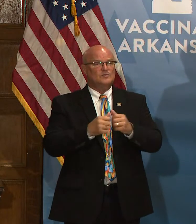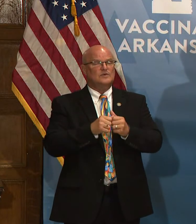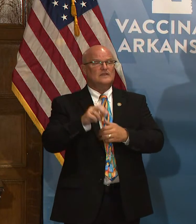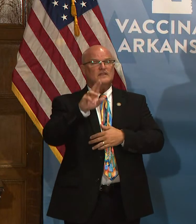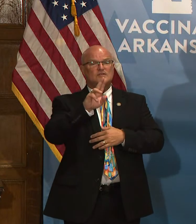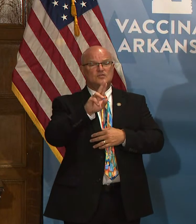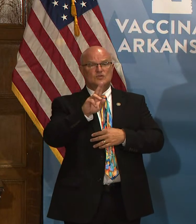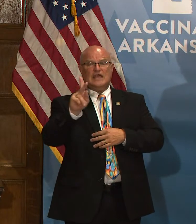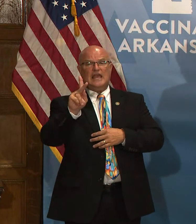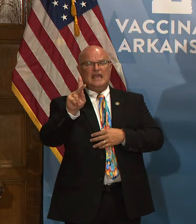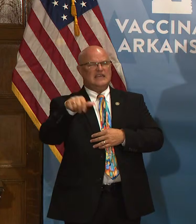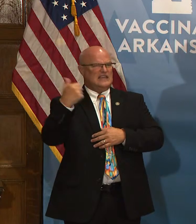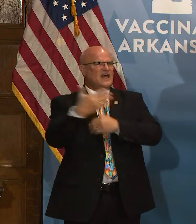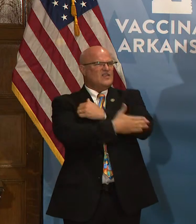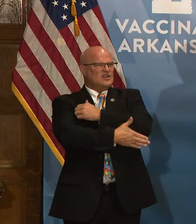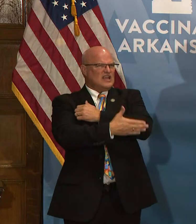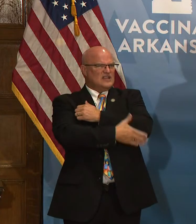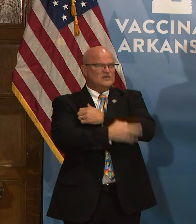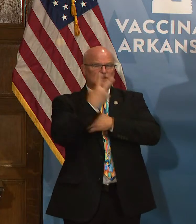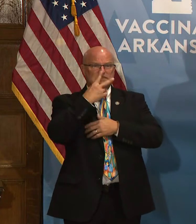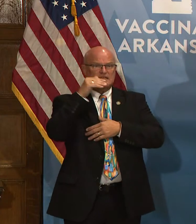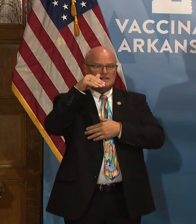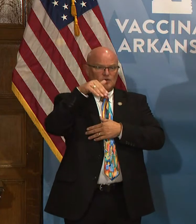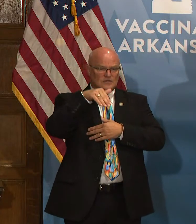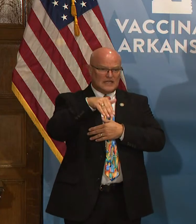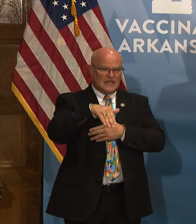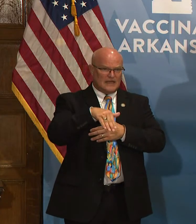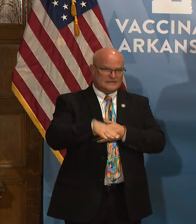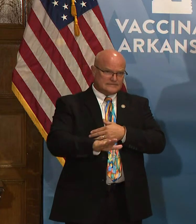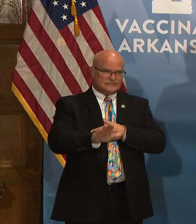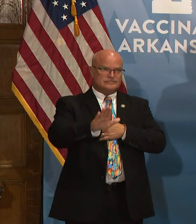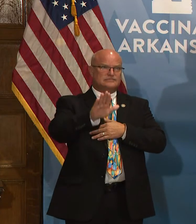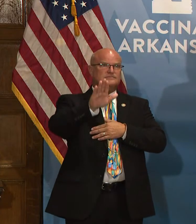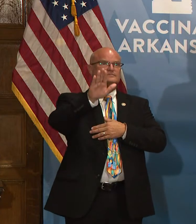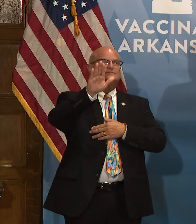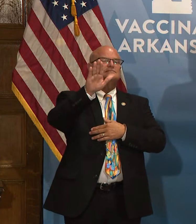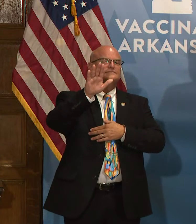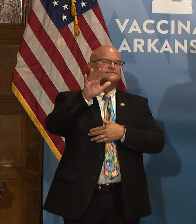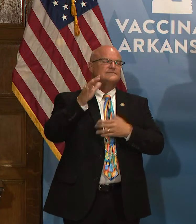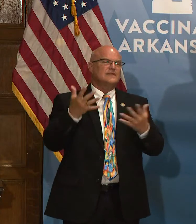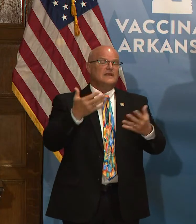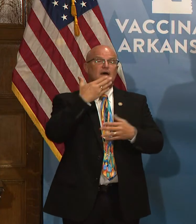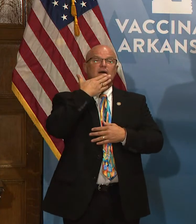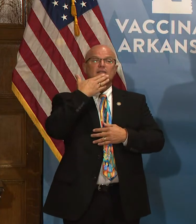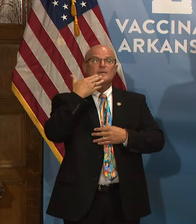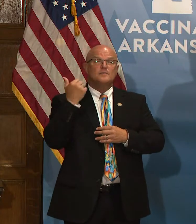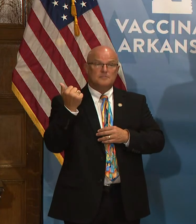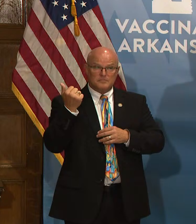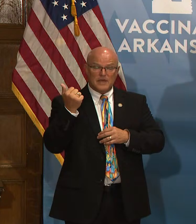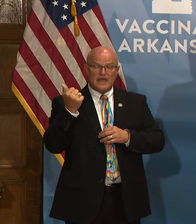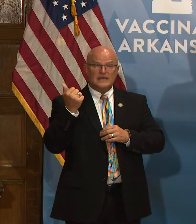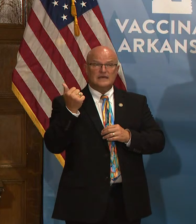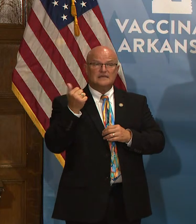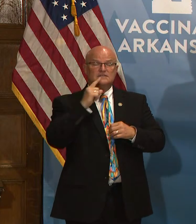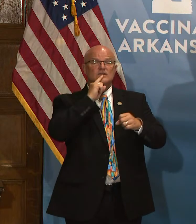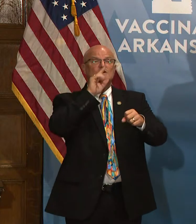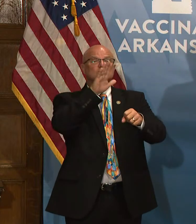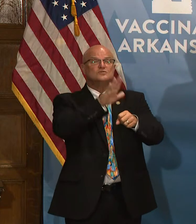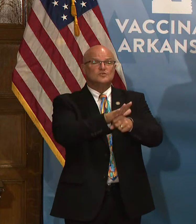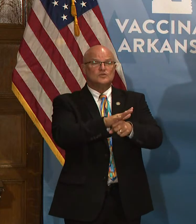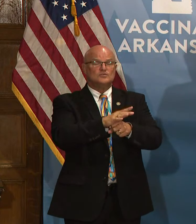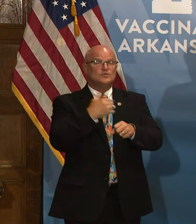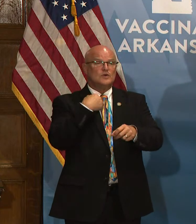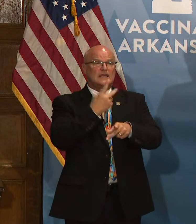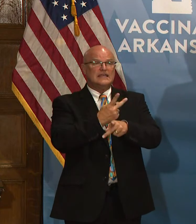UK and other countries, that you see it go down and you might see it come back up. The best assurance that we